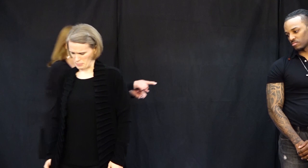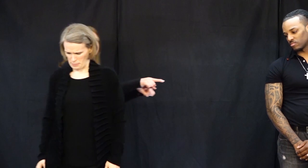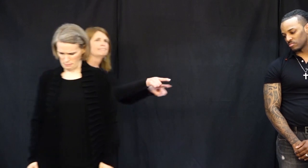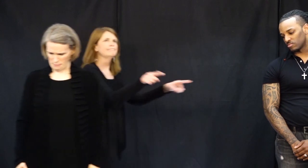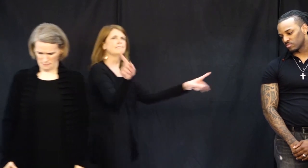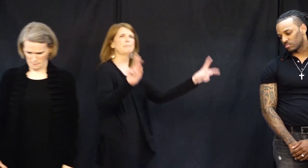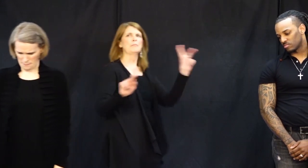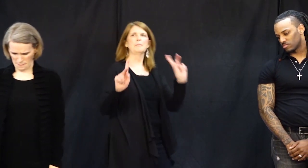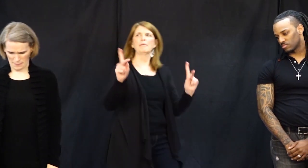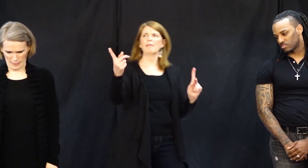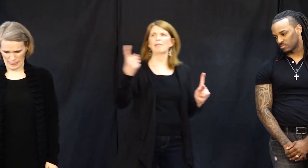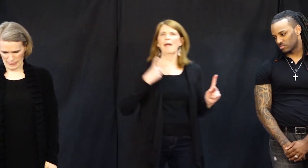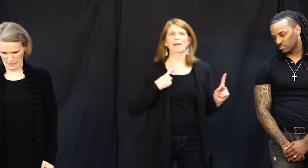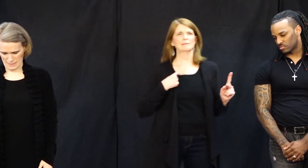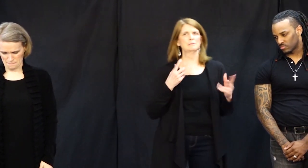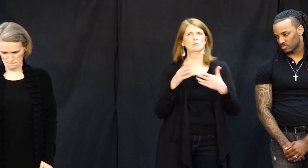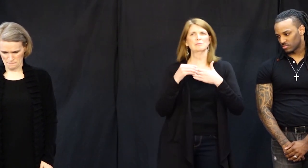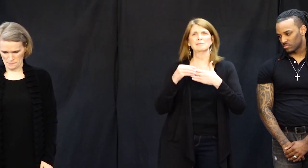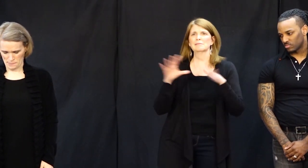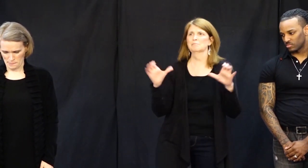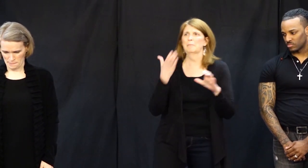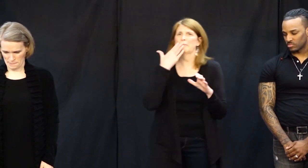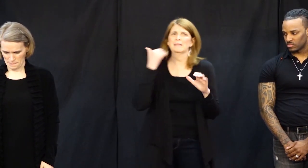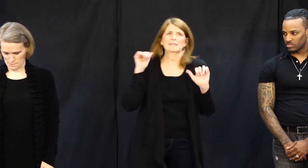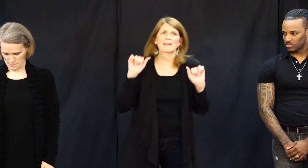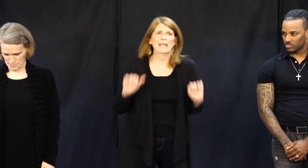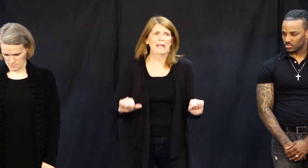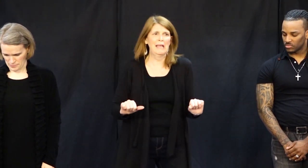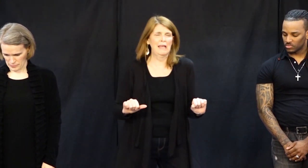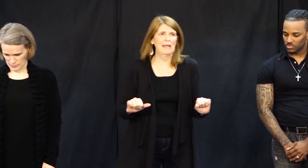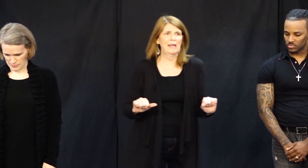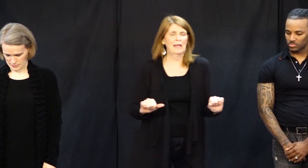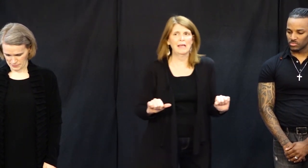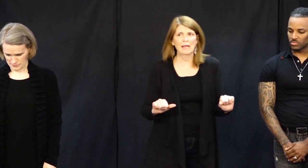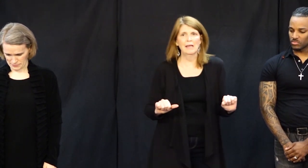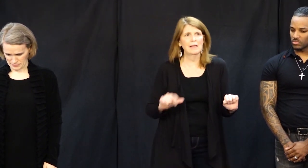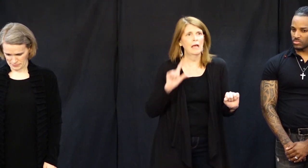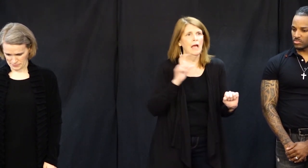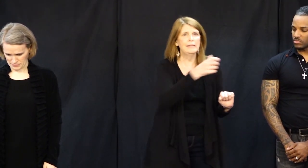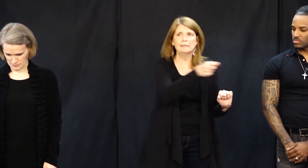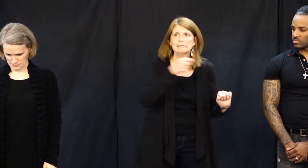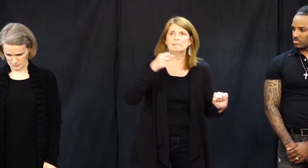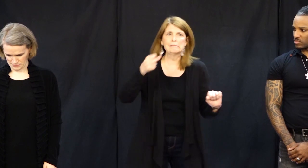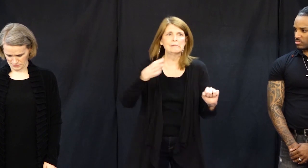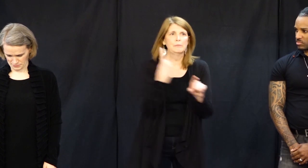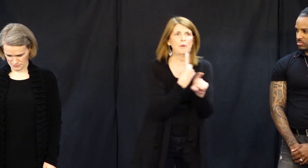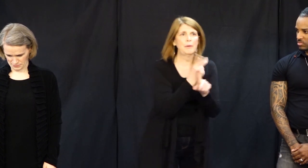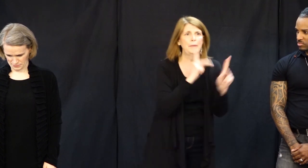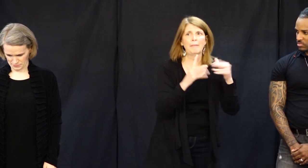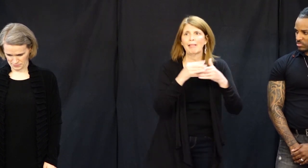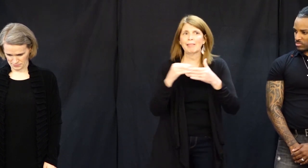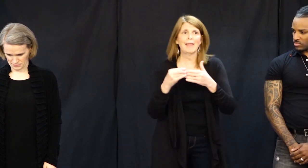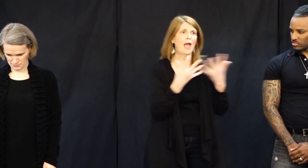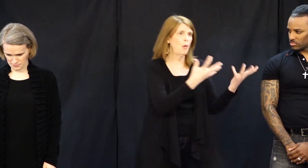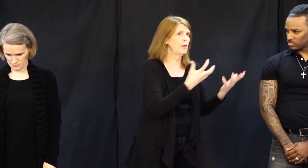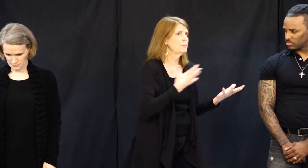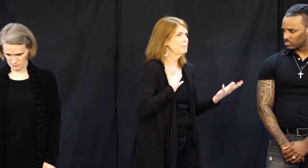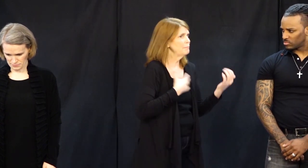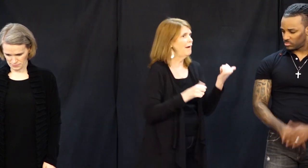I'm doing the best I can to get the people that I need I'm asking you to be my right hand, Treasury man.